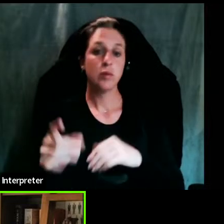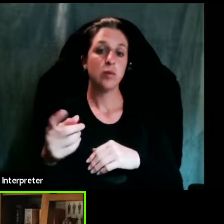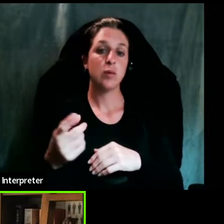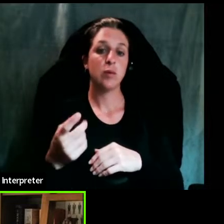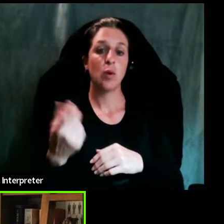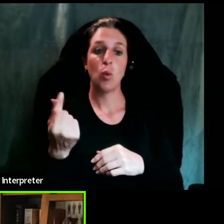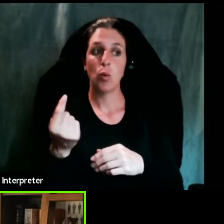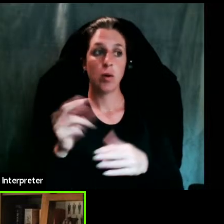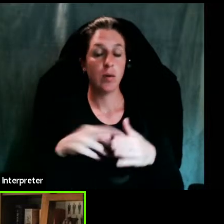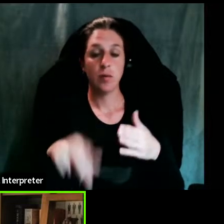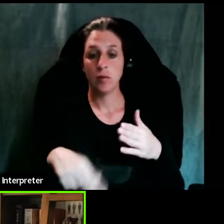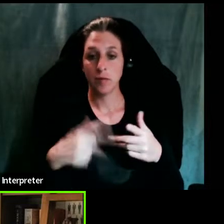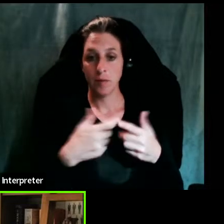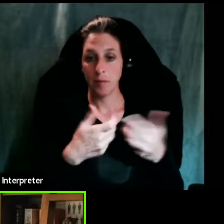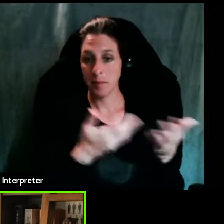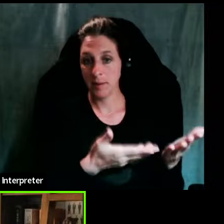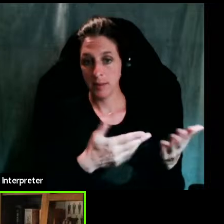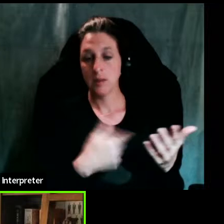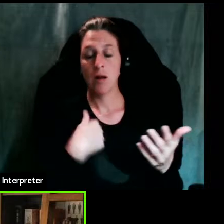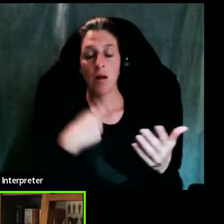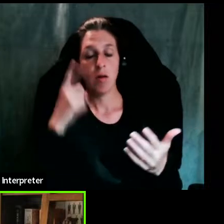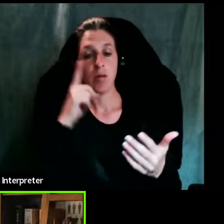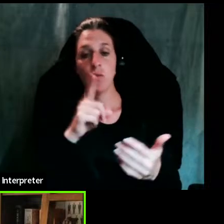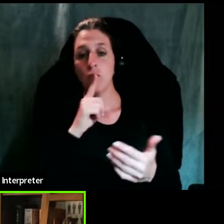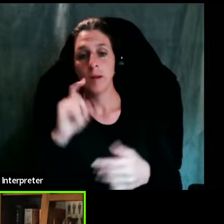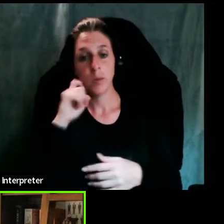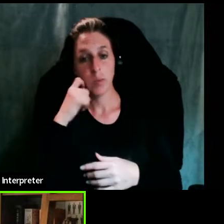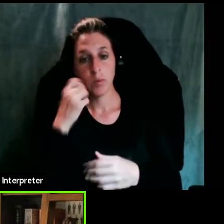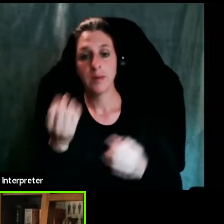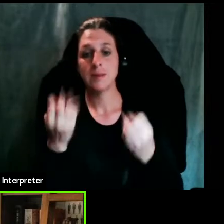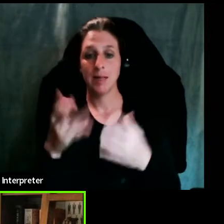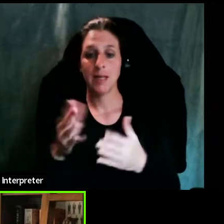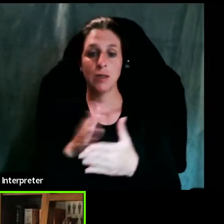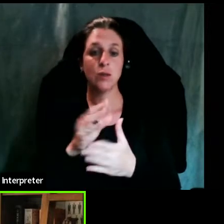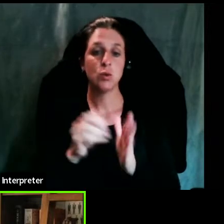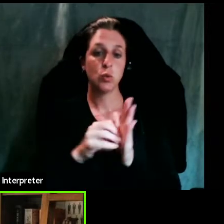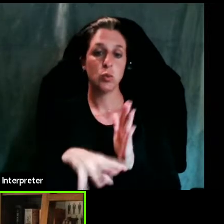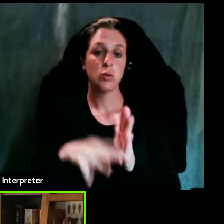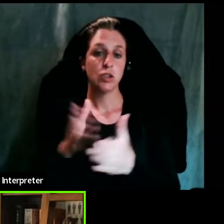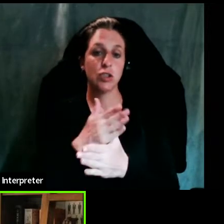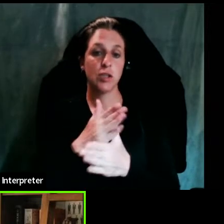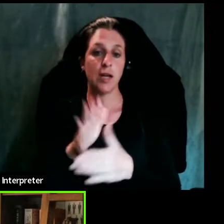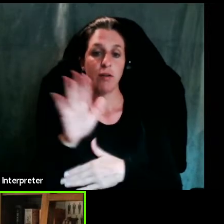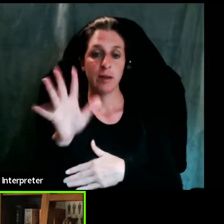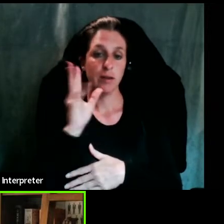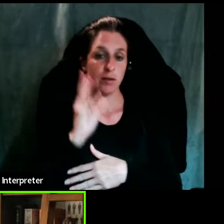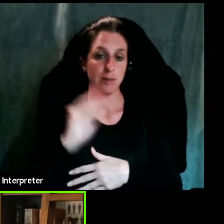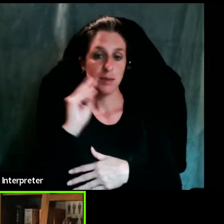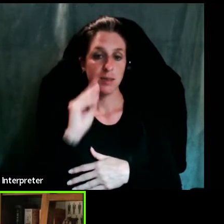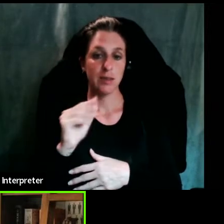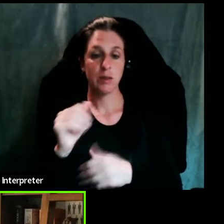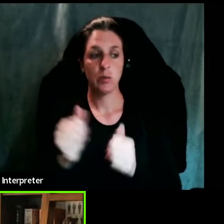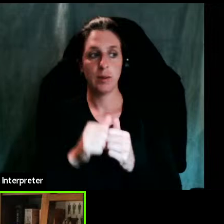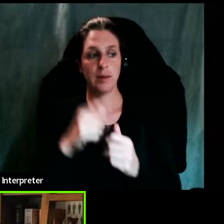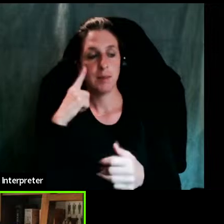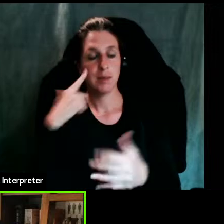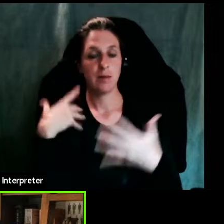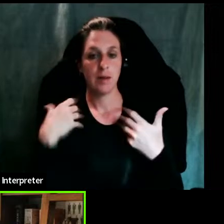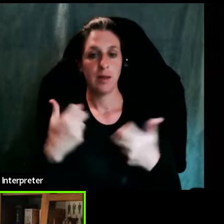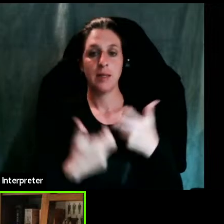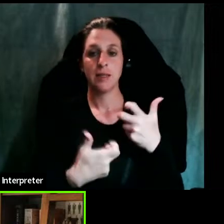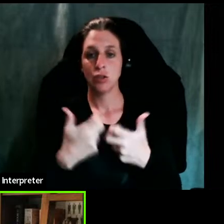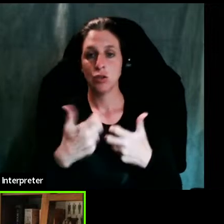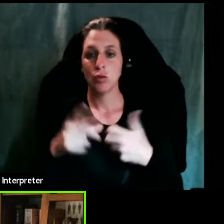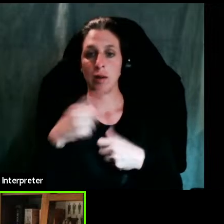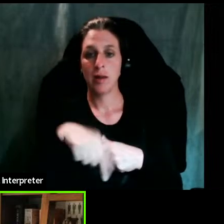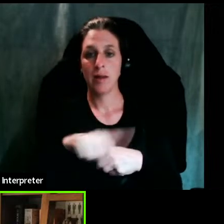of this, which I thought was really cool, was that several students had shared their experience with mental health issues and they were able to